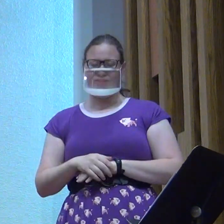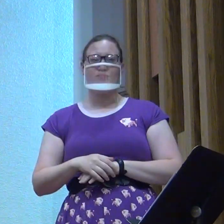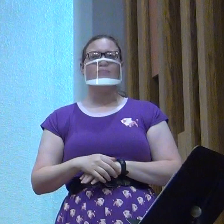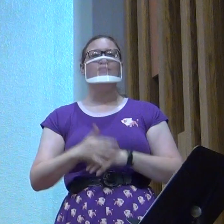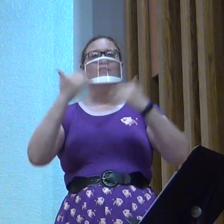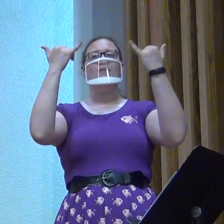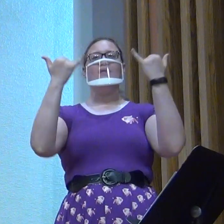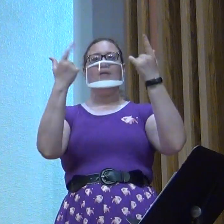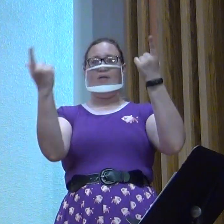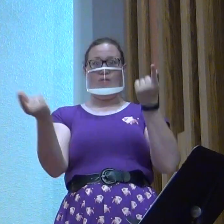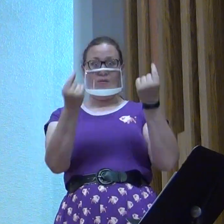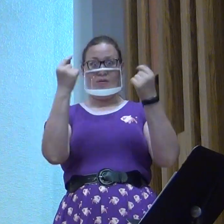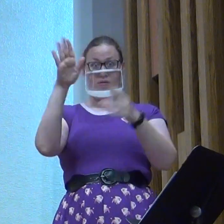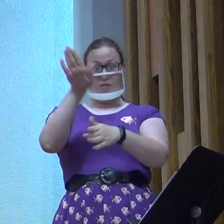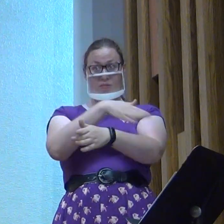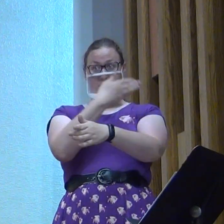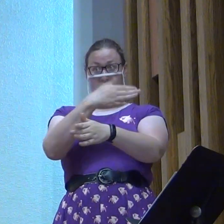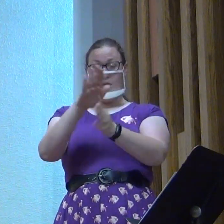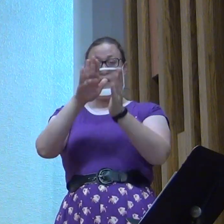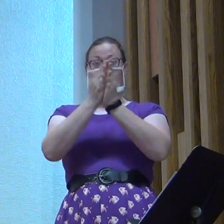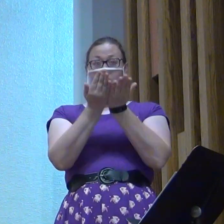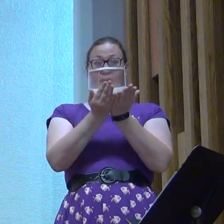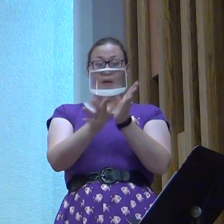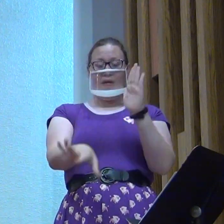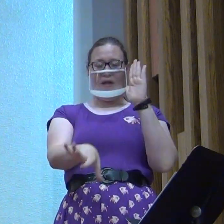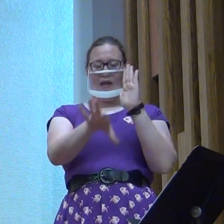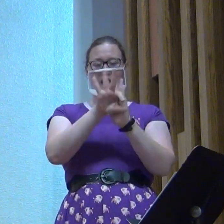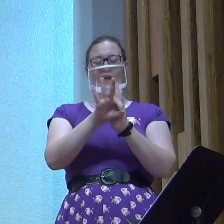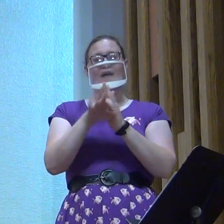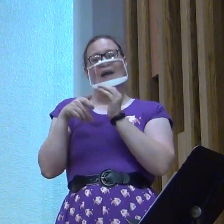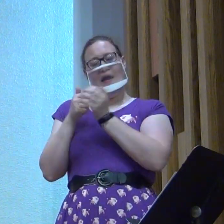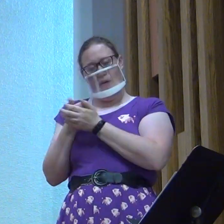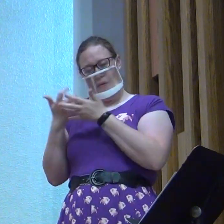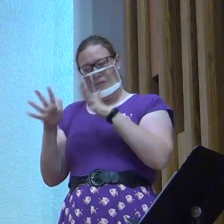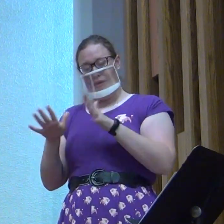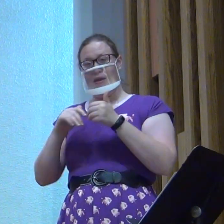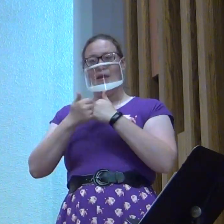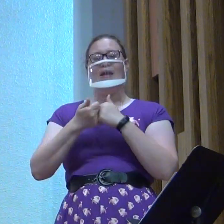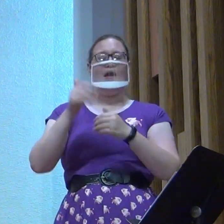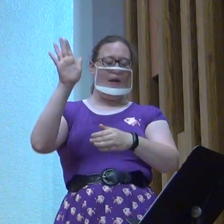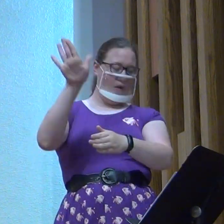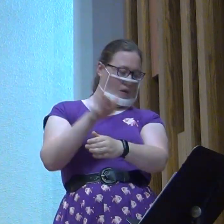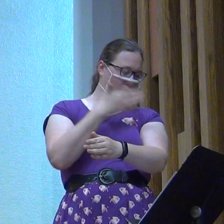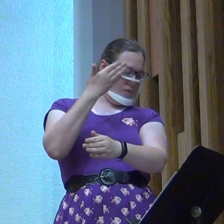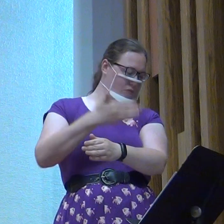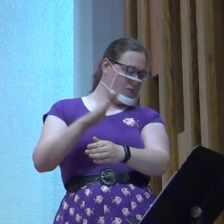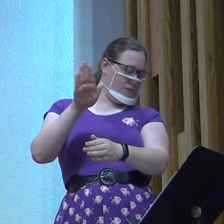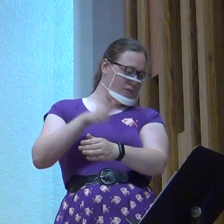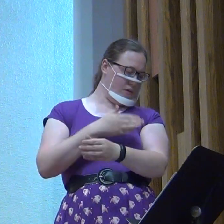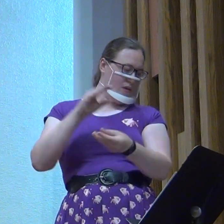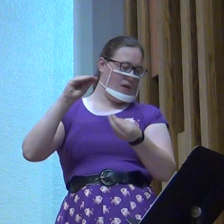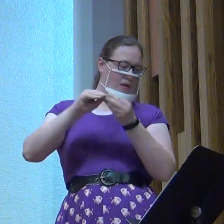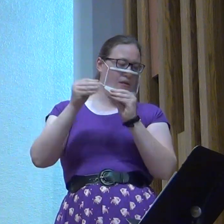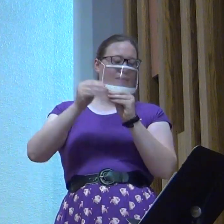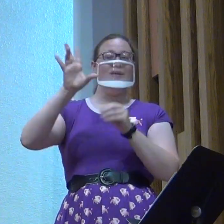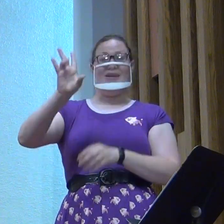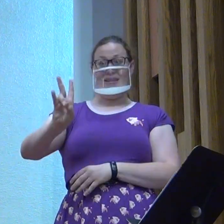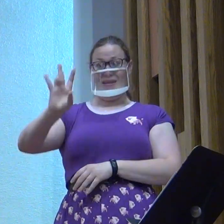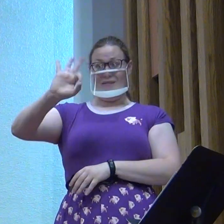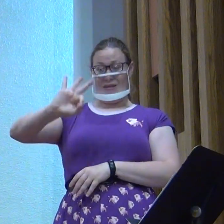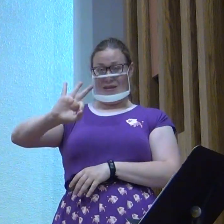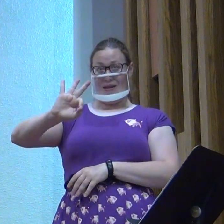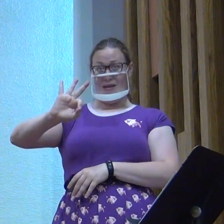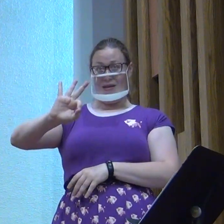We're going to take our songbooks now, conclude our service by standing and singing number 79. We want